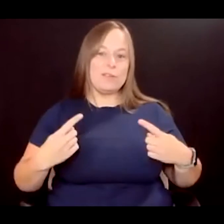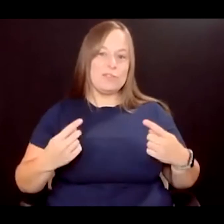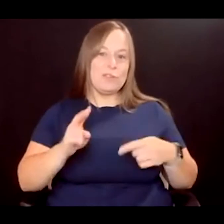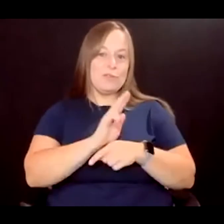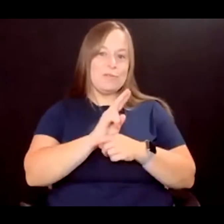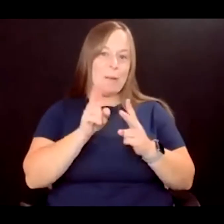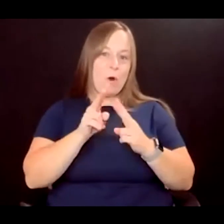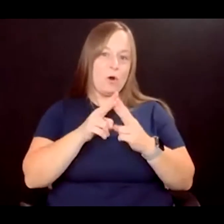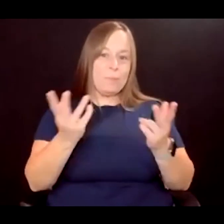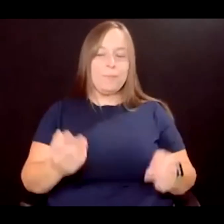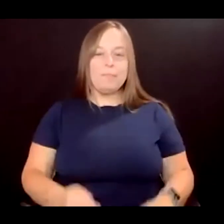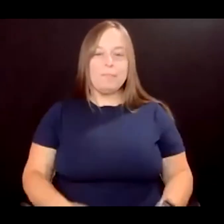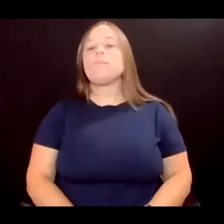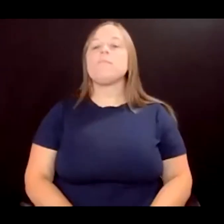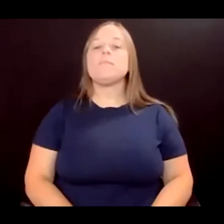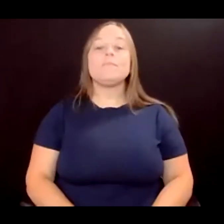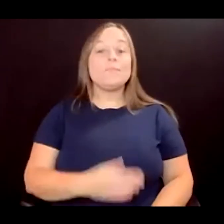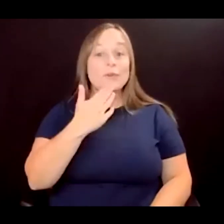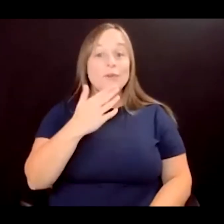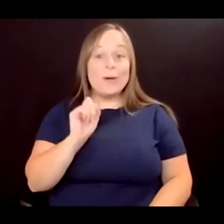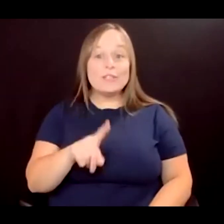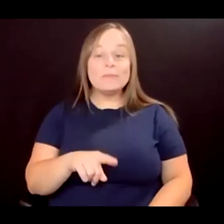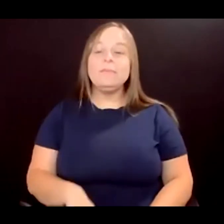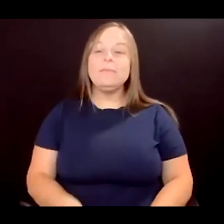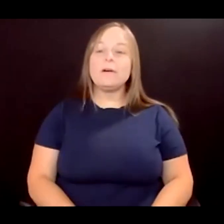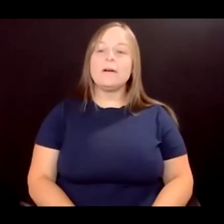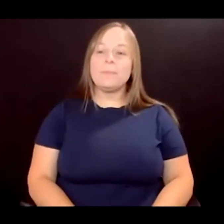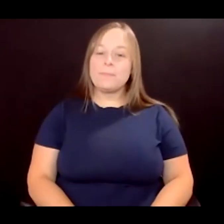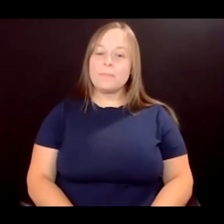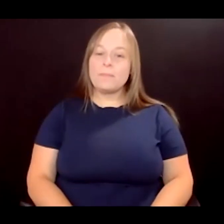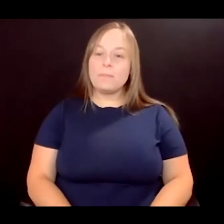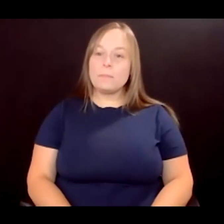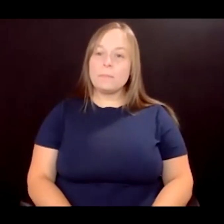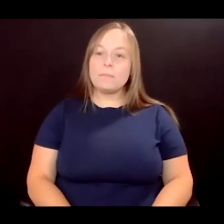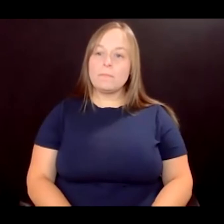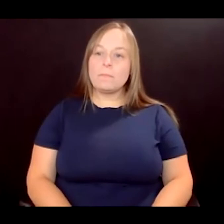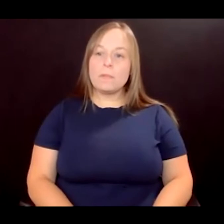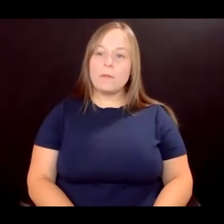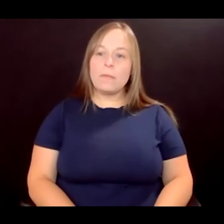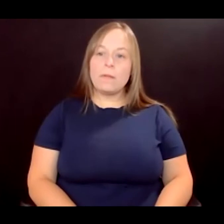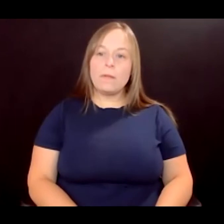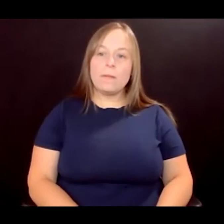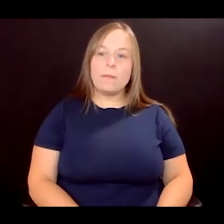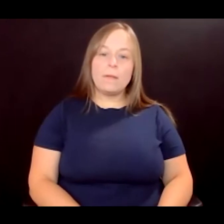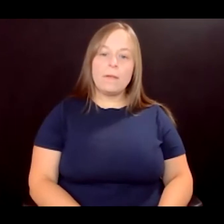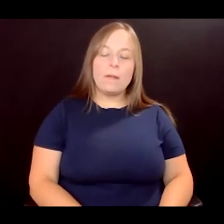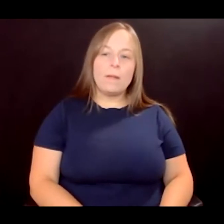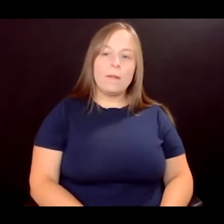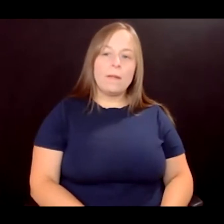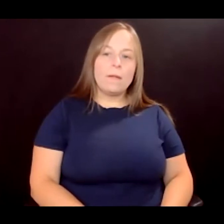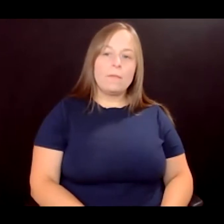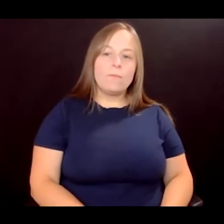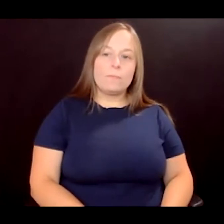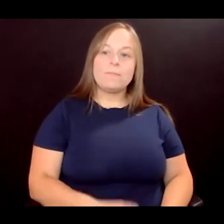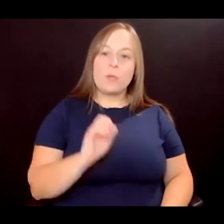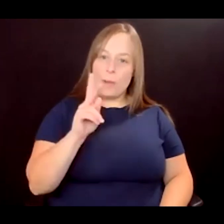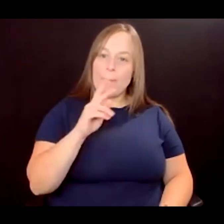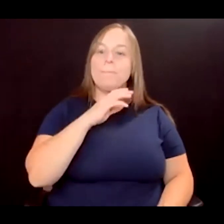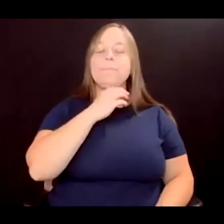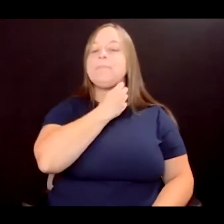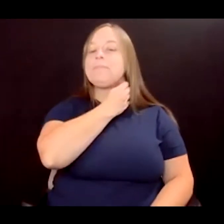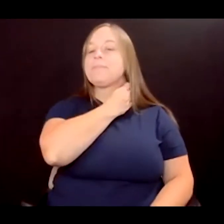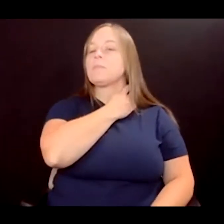region at large. So City Hall has enough staff right now. And